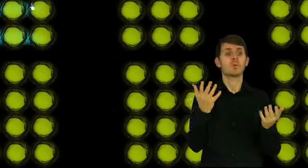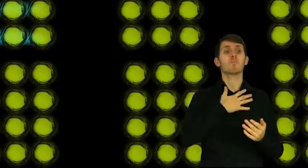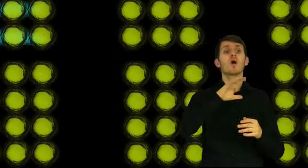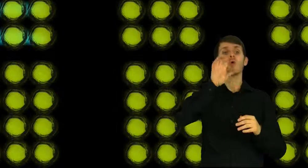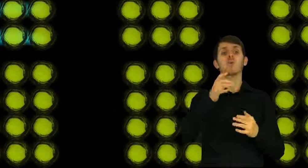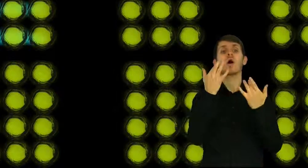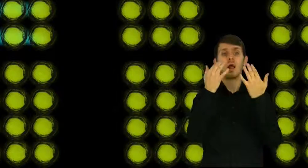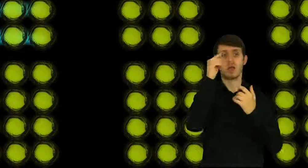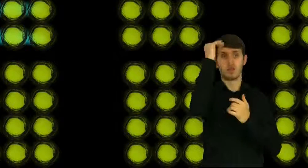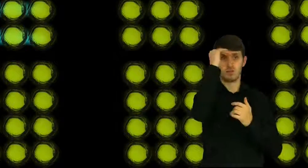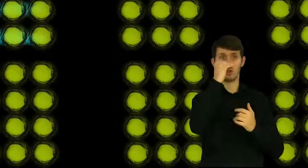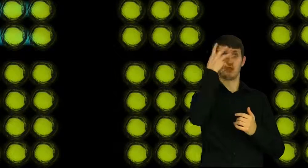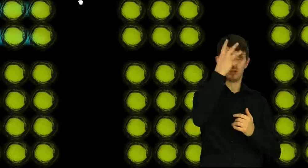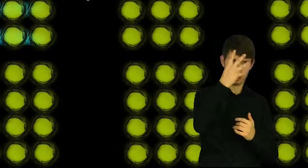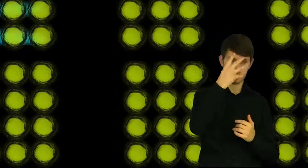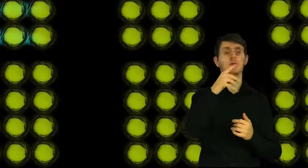is equal to